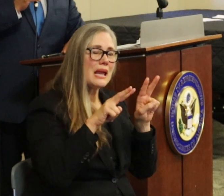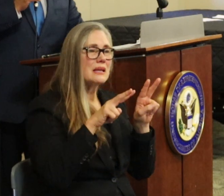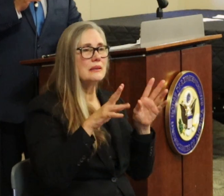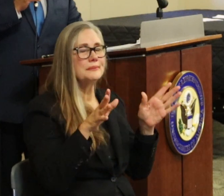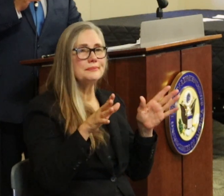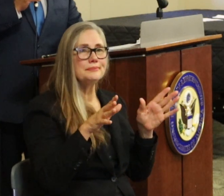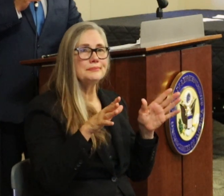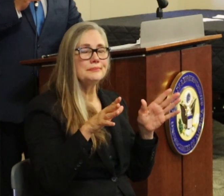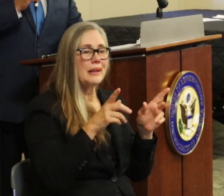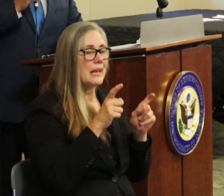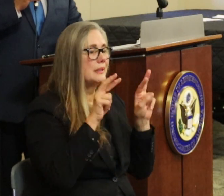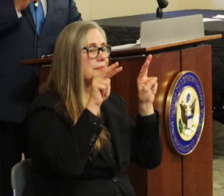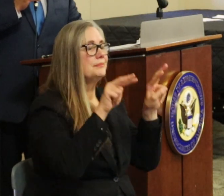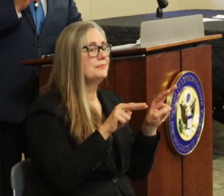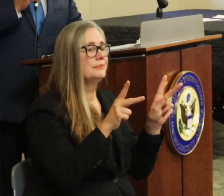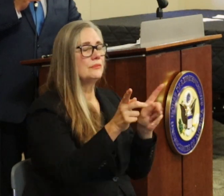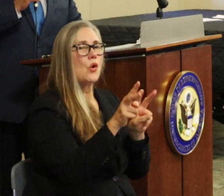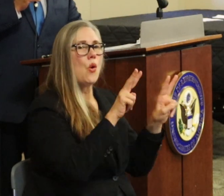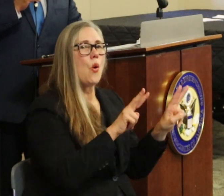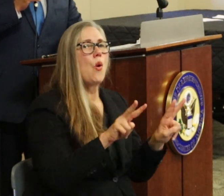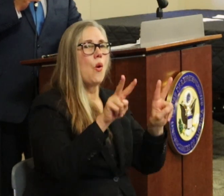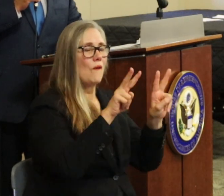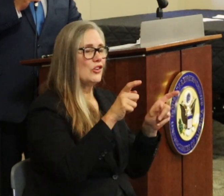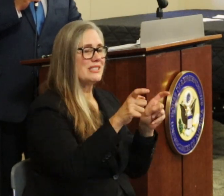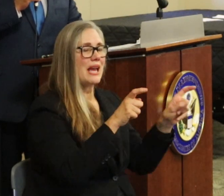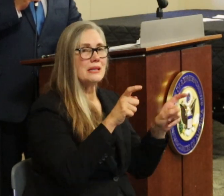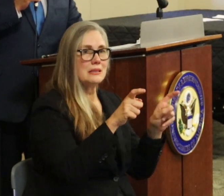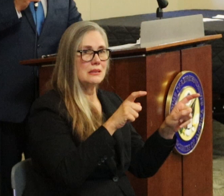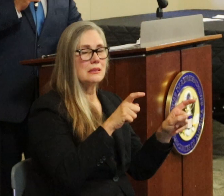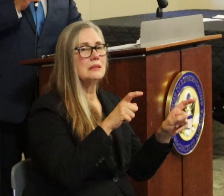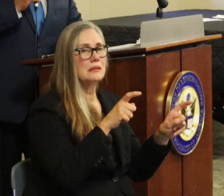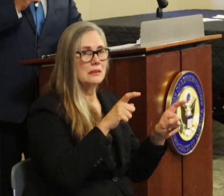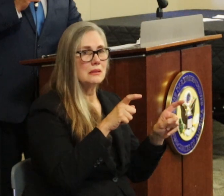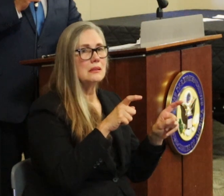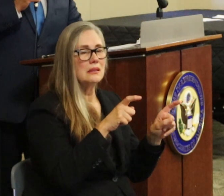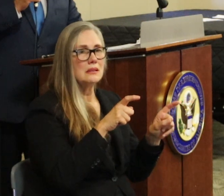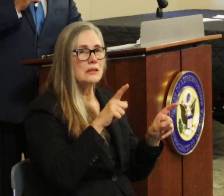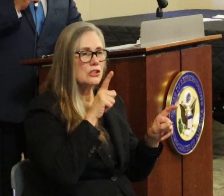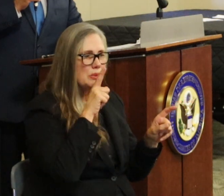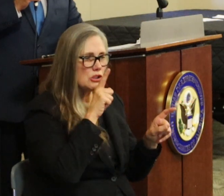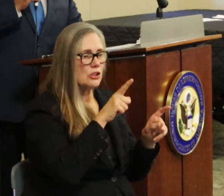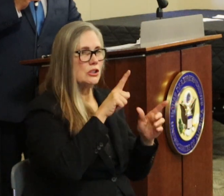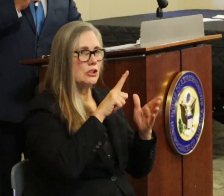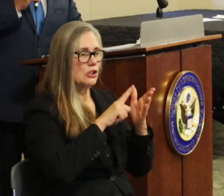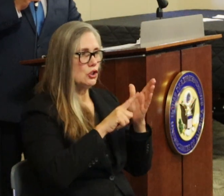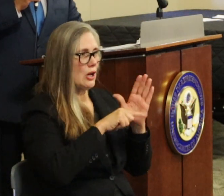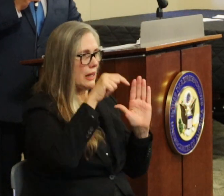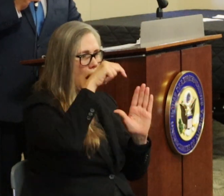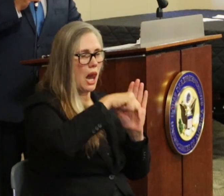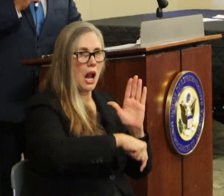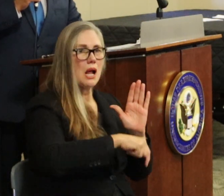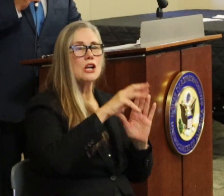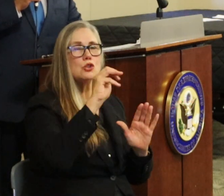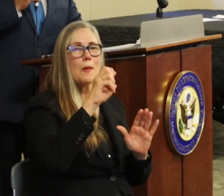committee or department. I've tried myself to get in touch with Medicare and find it, but I found myself with